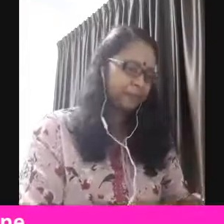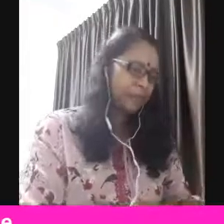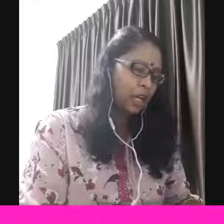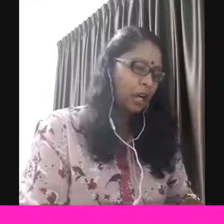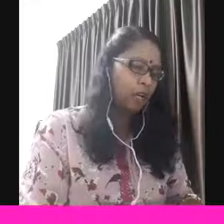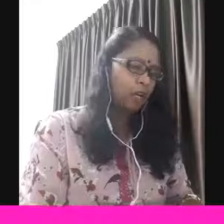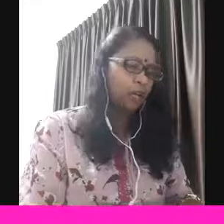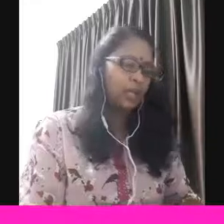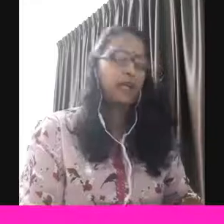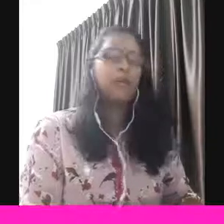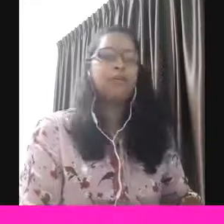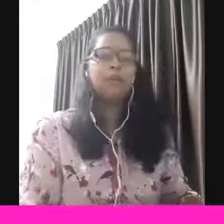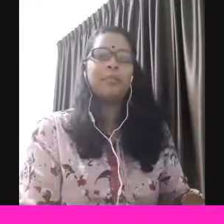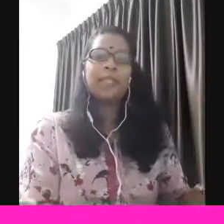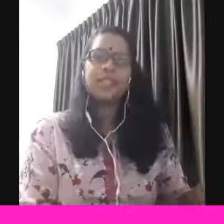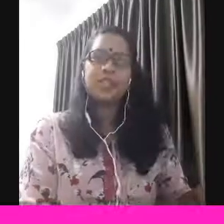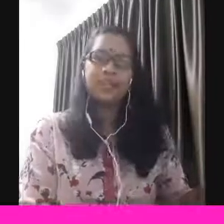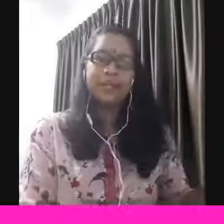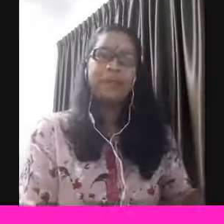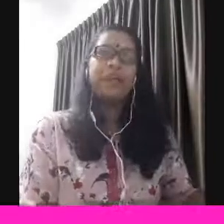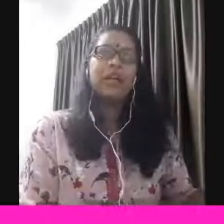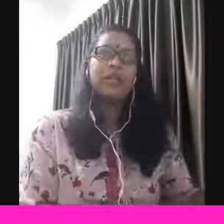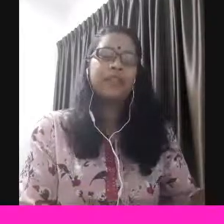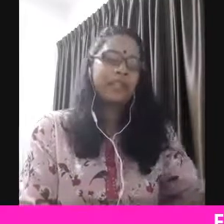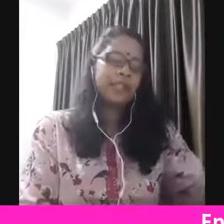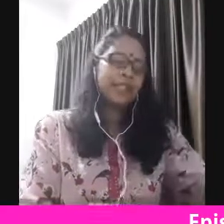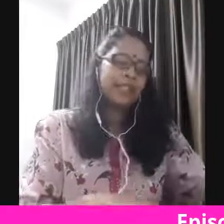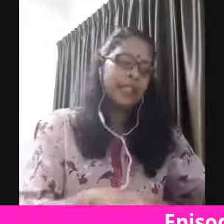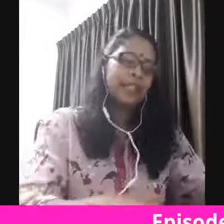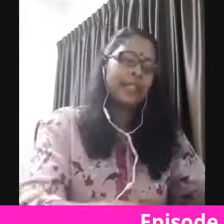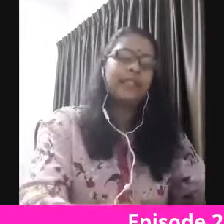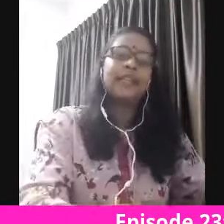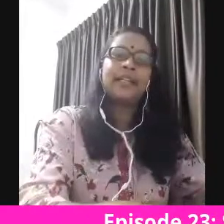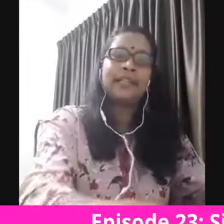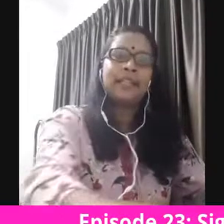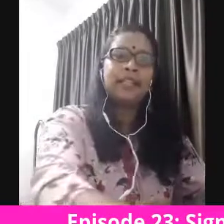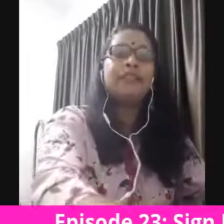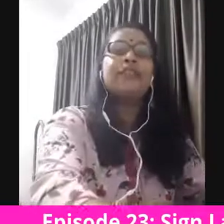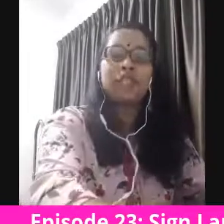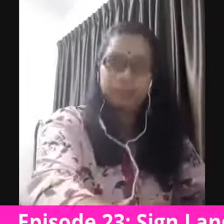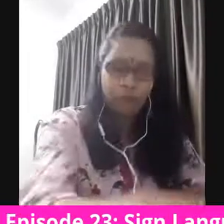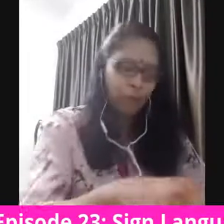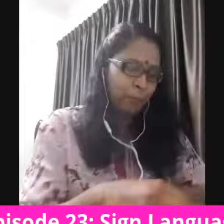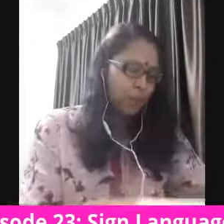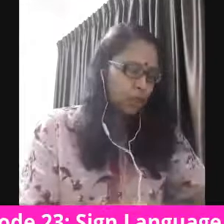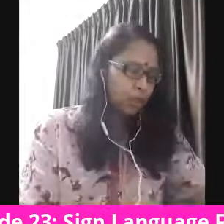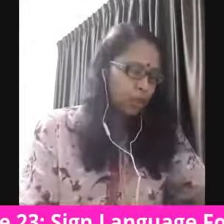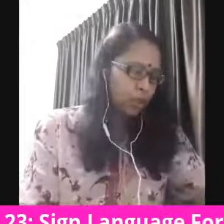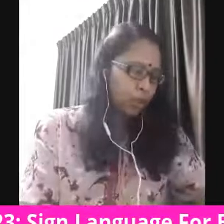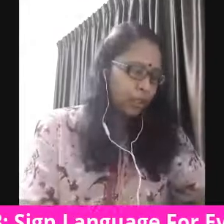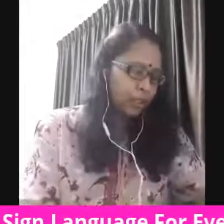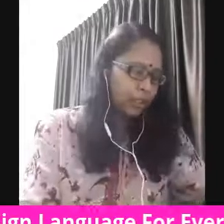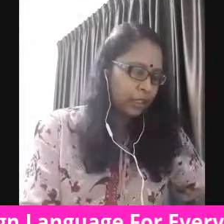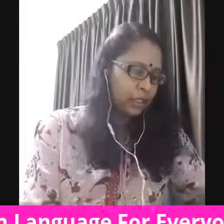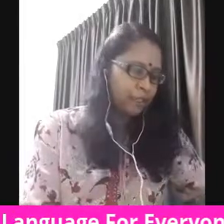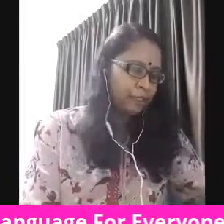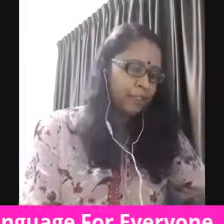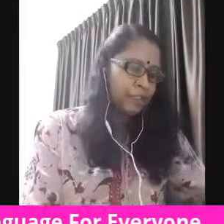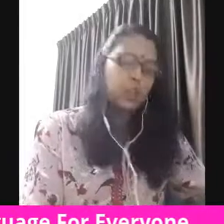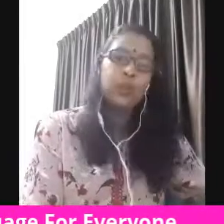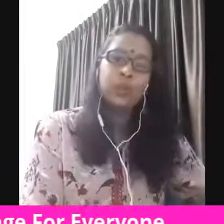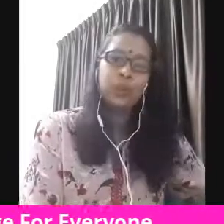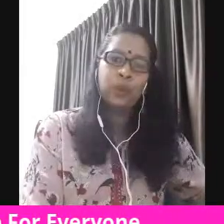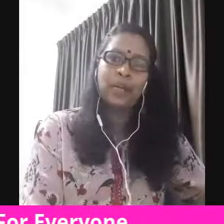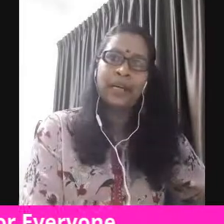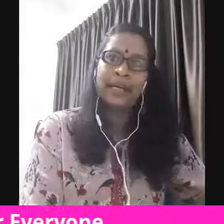language? okay. For Malaysia, we studied at 1954. So the